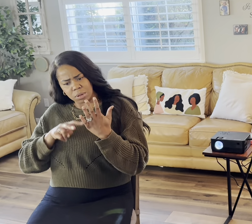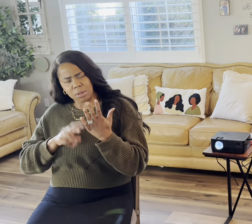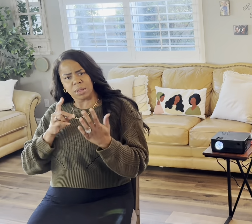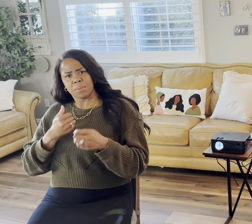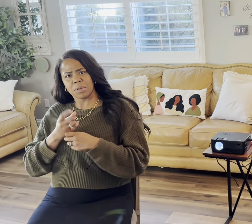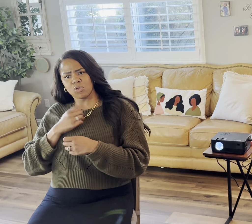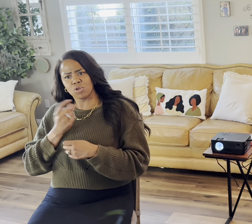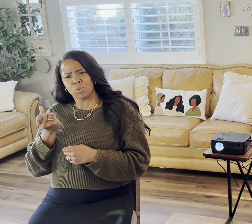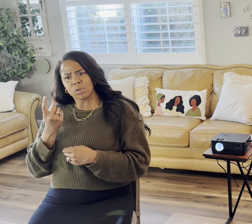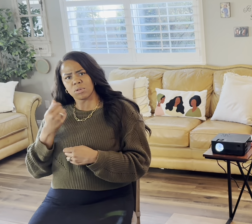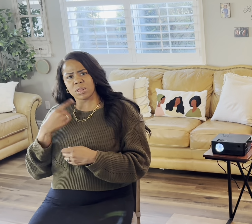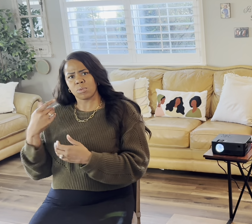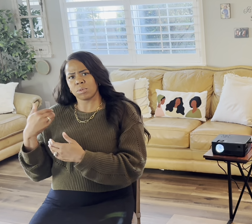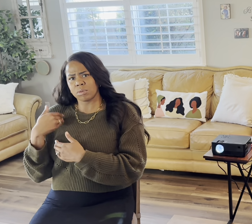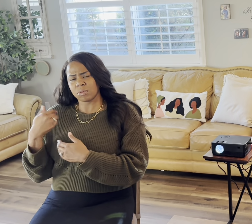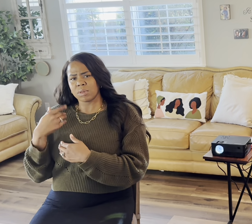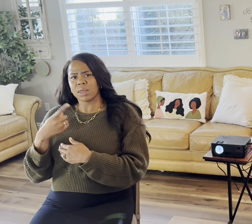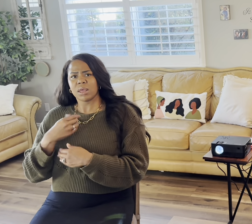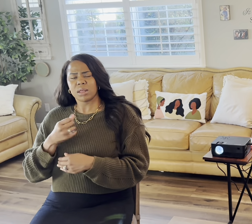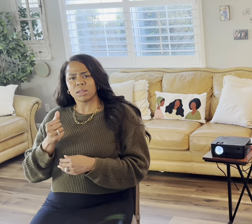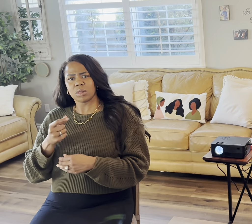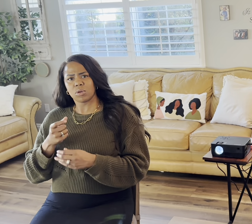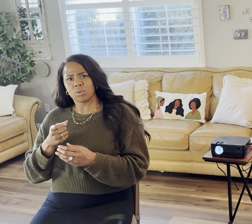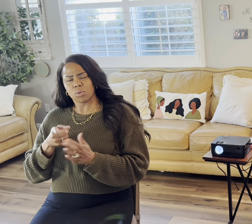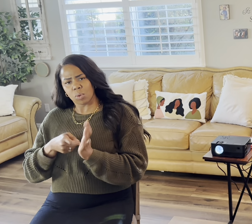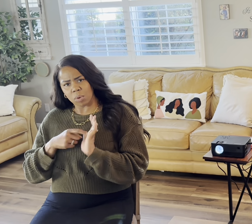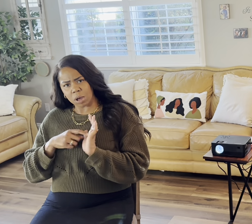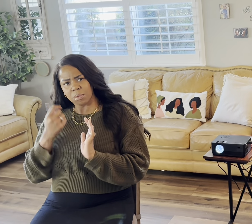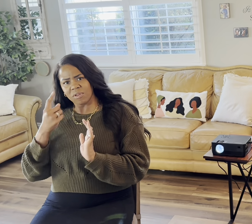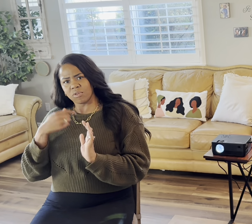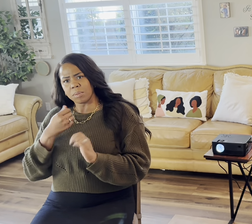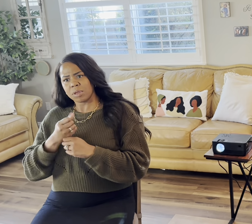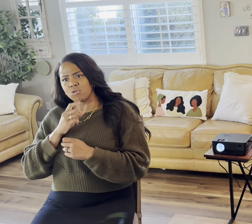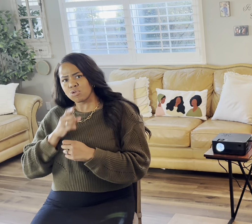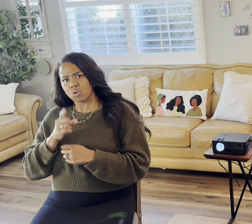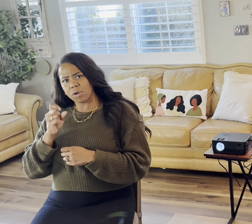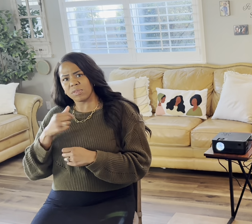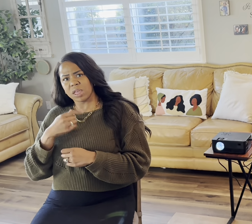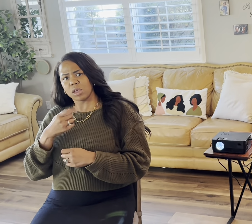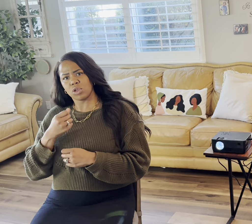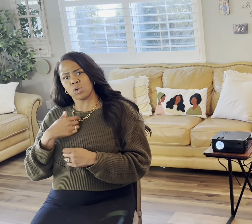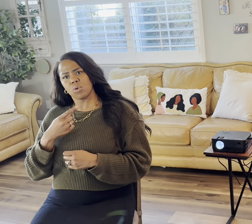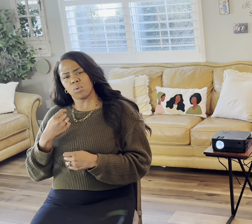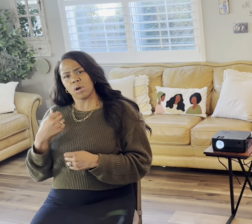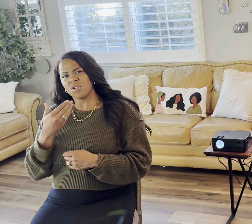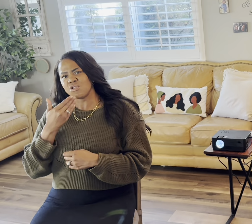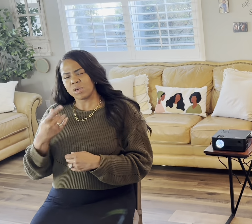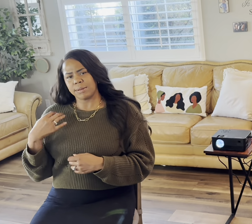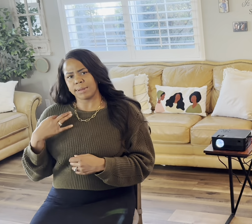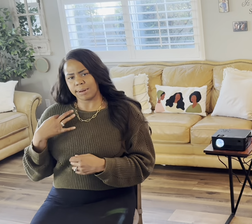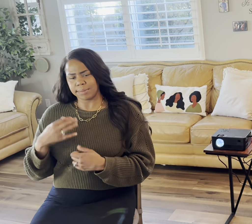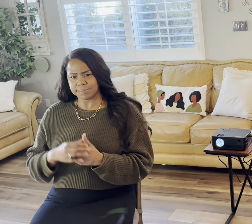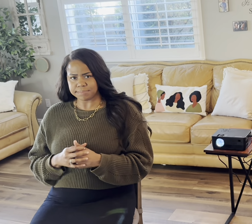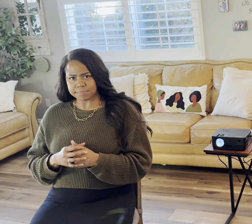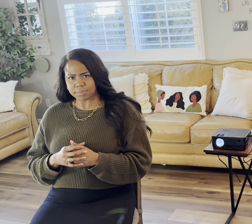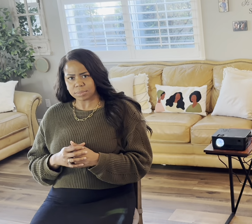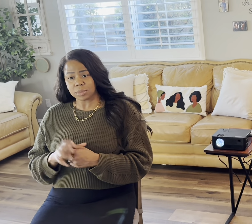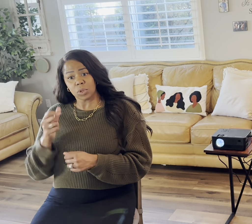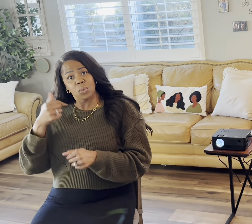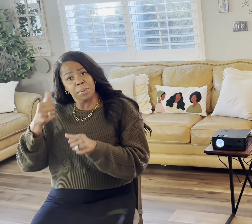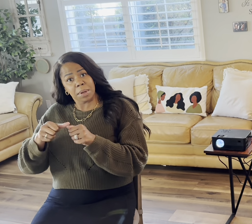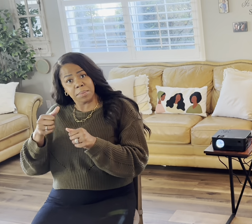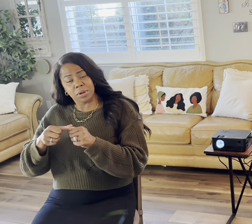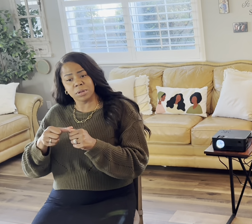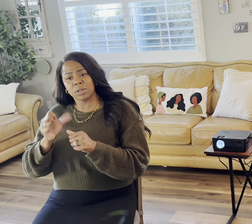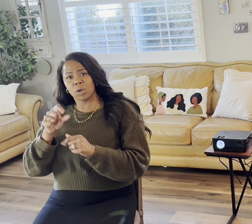duties, the responsibilities, and the qualifications to make sure you qualify for the positions that you choose to apply for. Remember, when